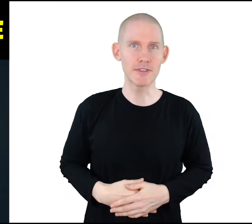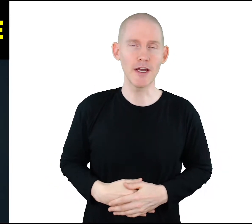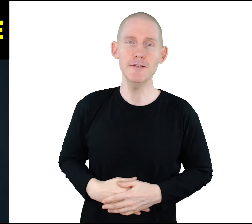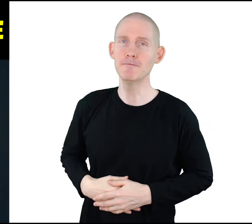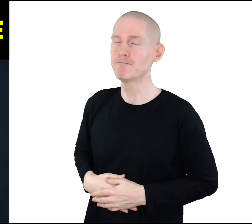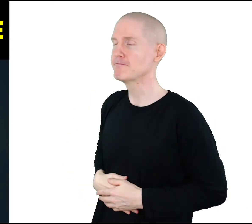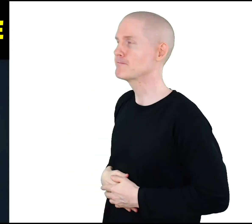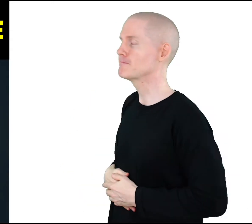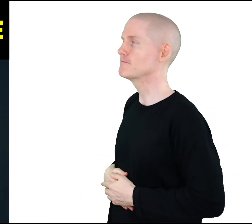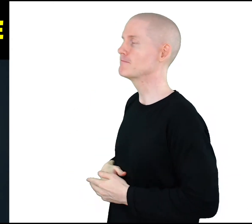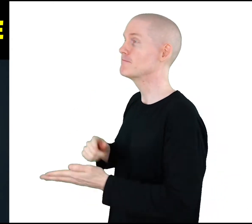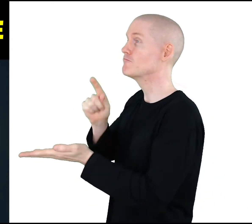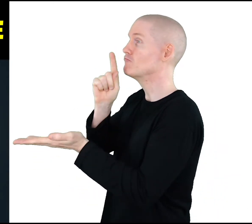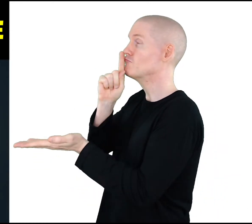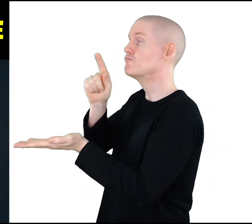side.